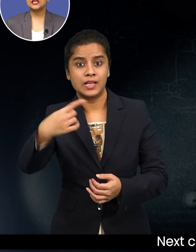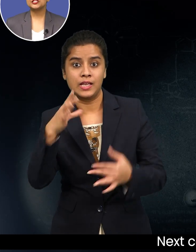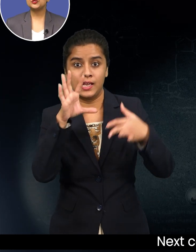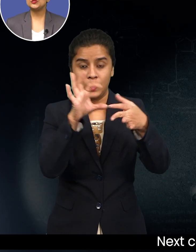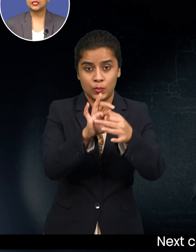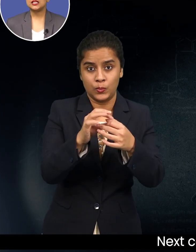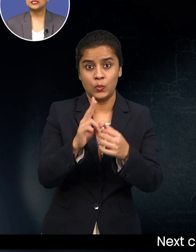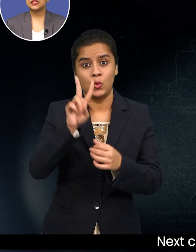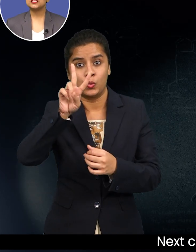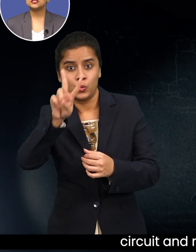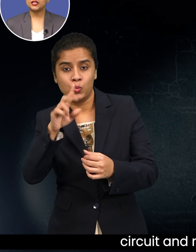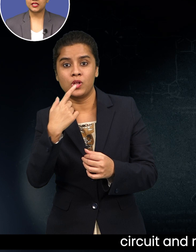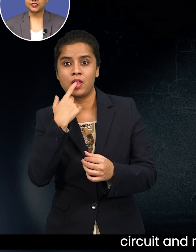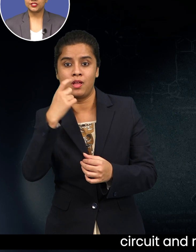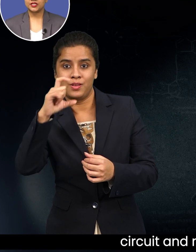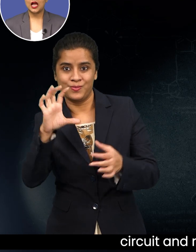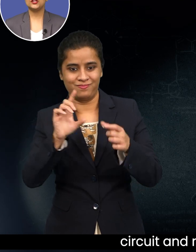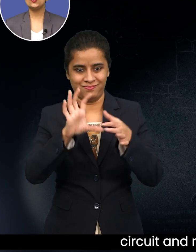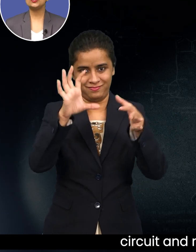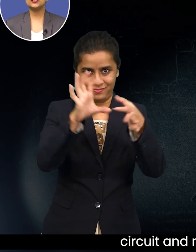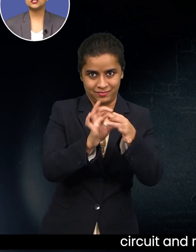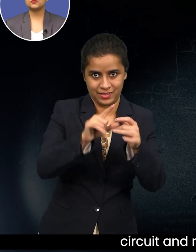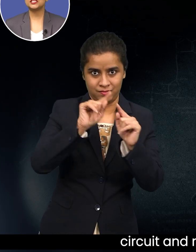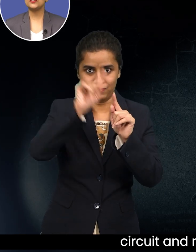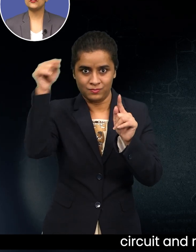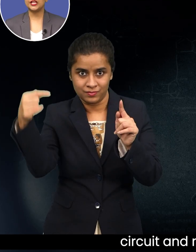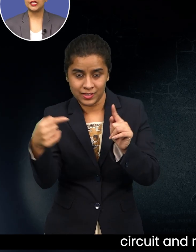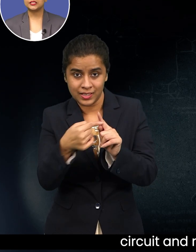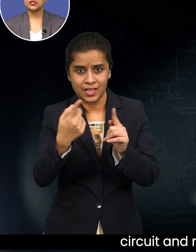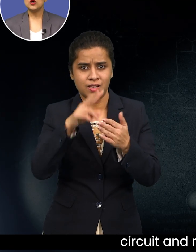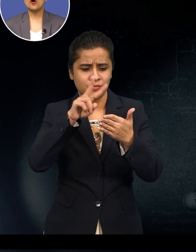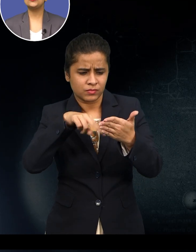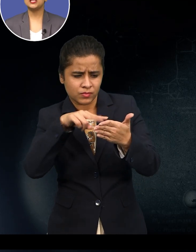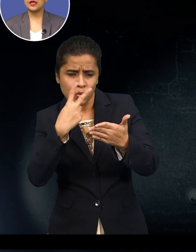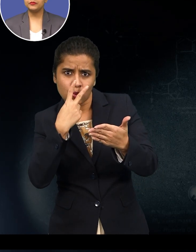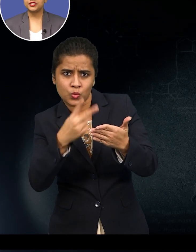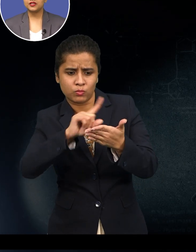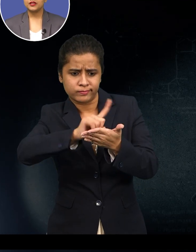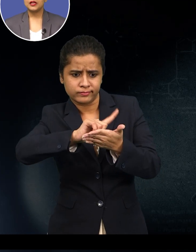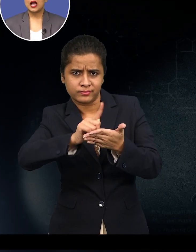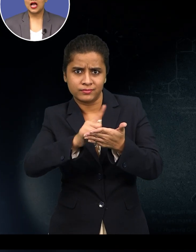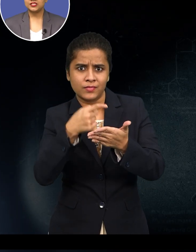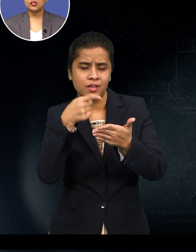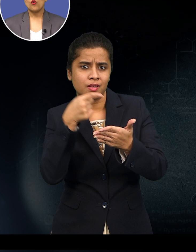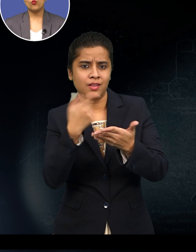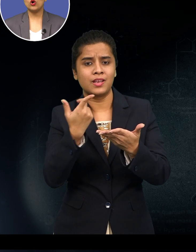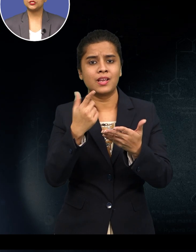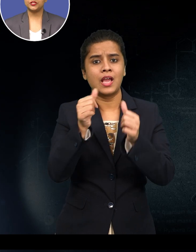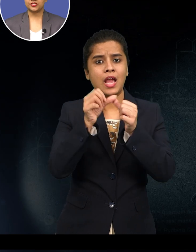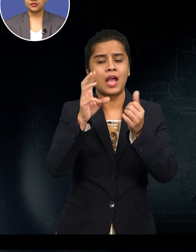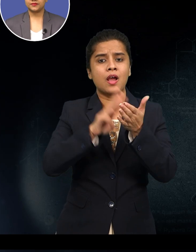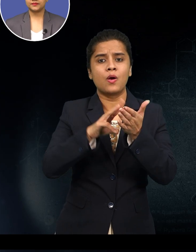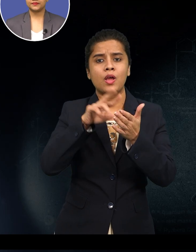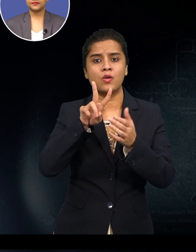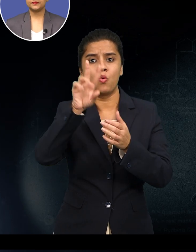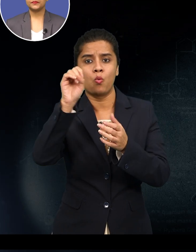Next, connect two cells in the circuit and note the respective readings of the ammeter and